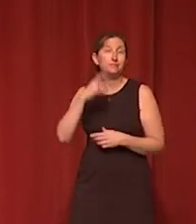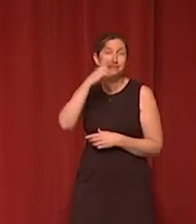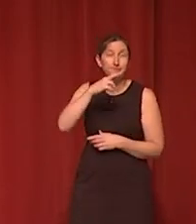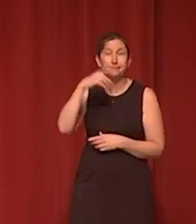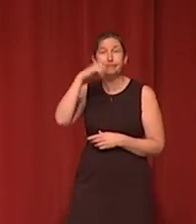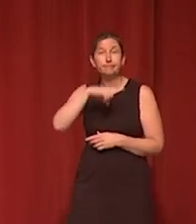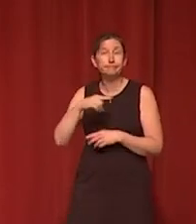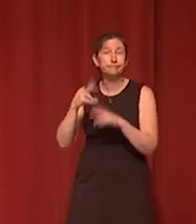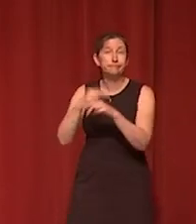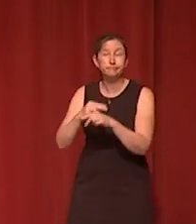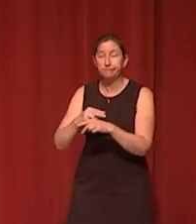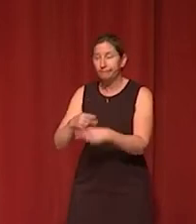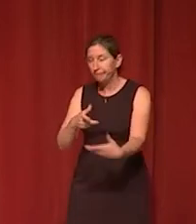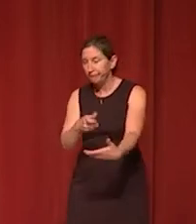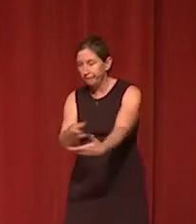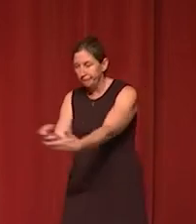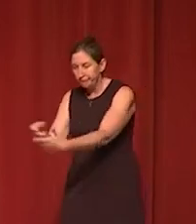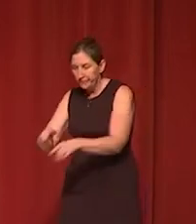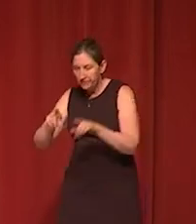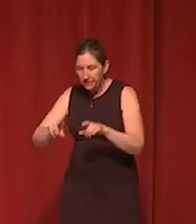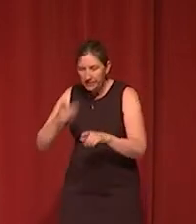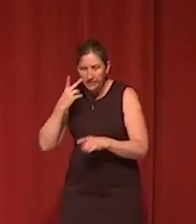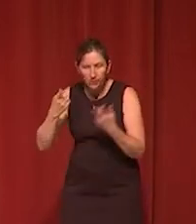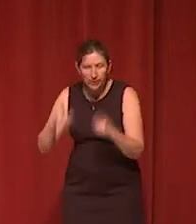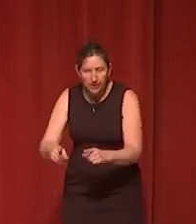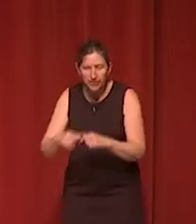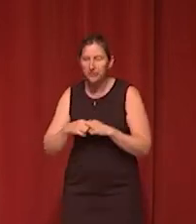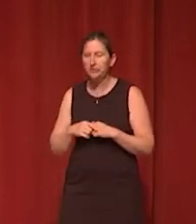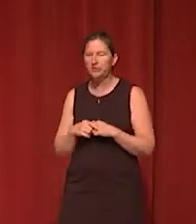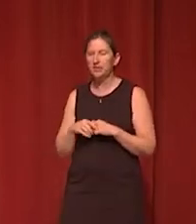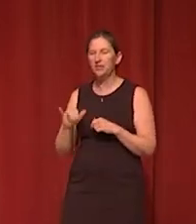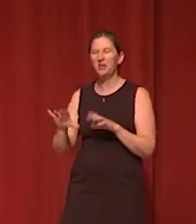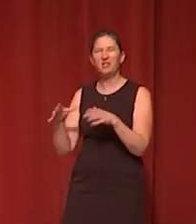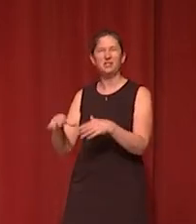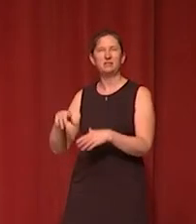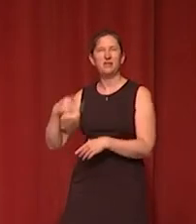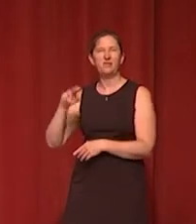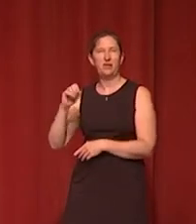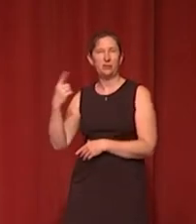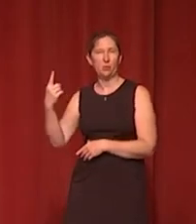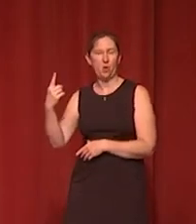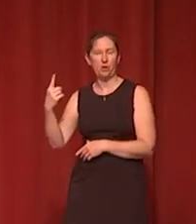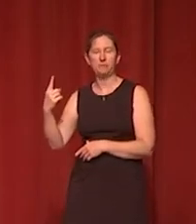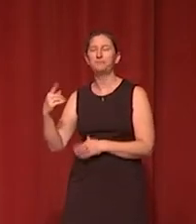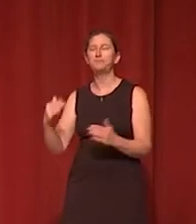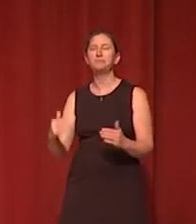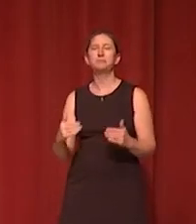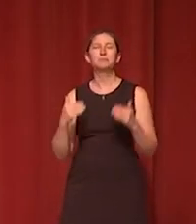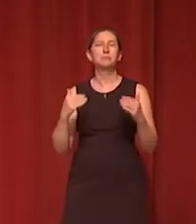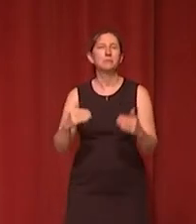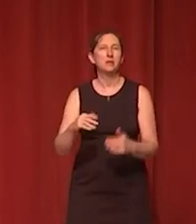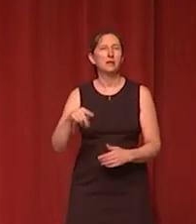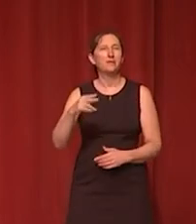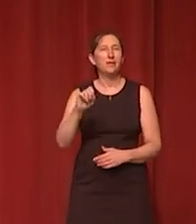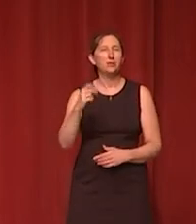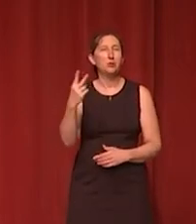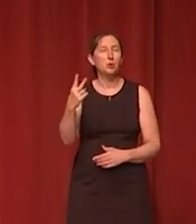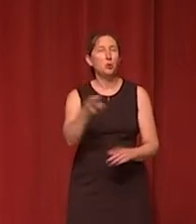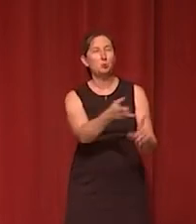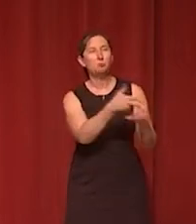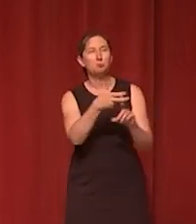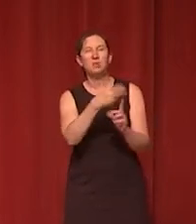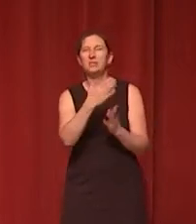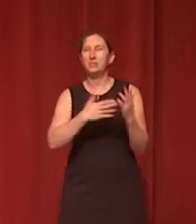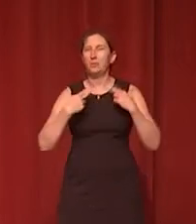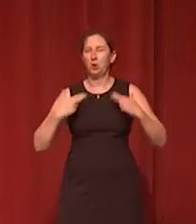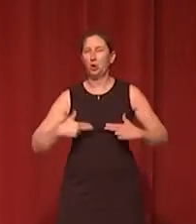into phase two, where there's smaller human studies and emerge to the larger phase three trials, to which they